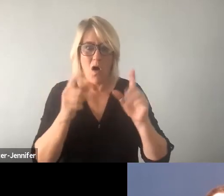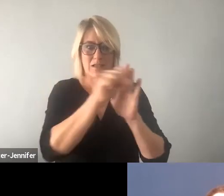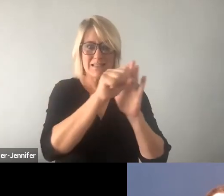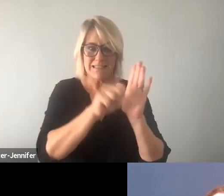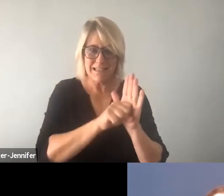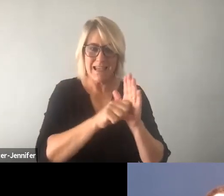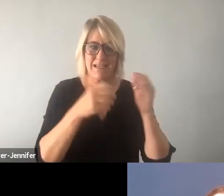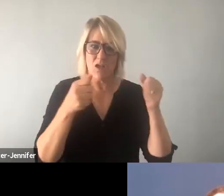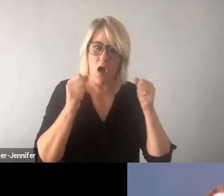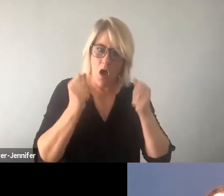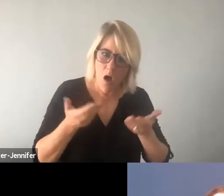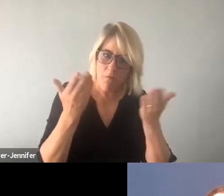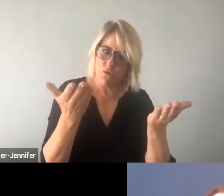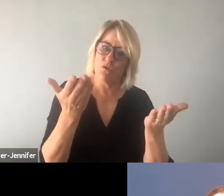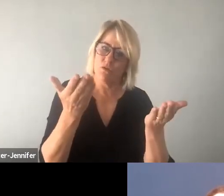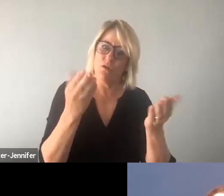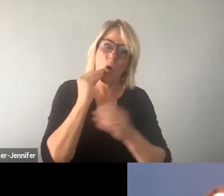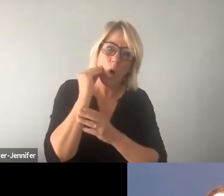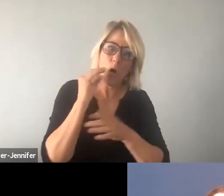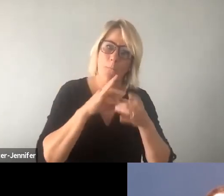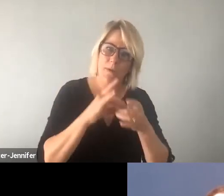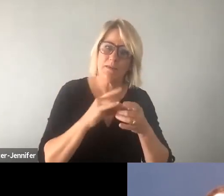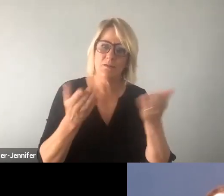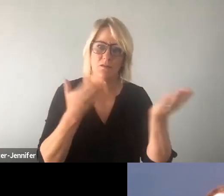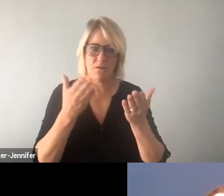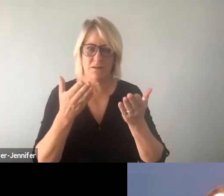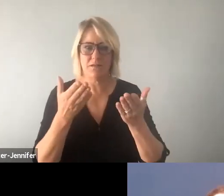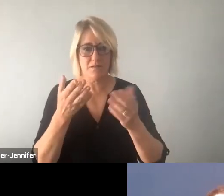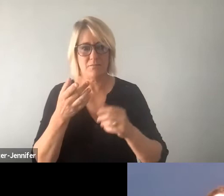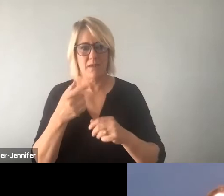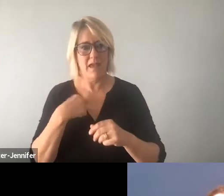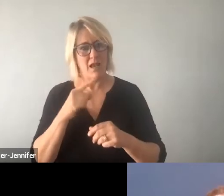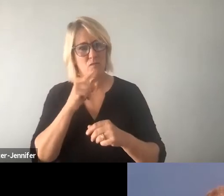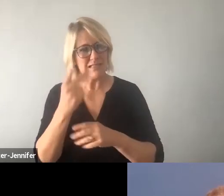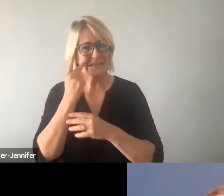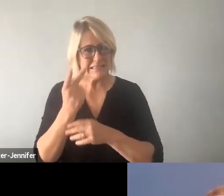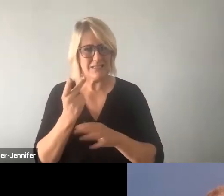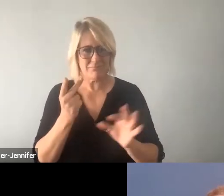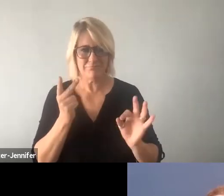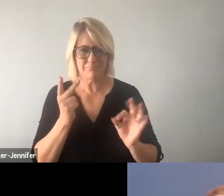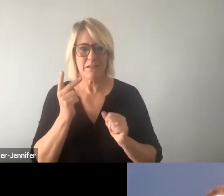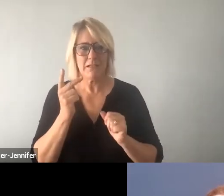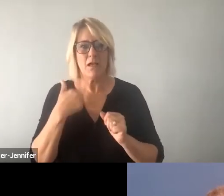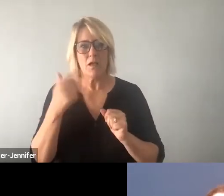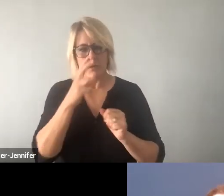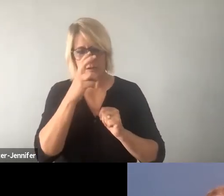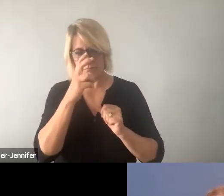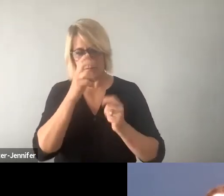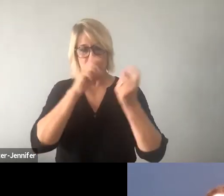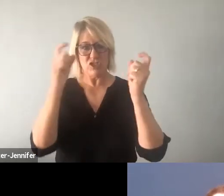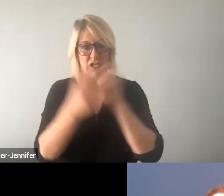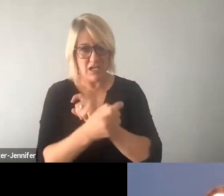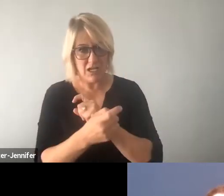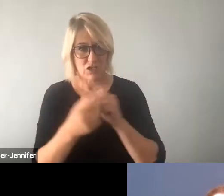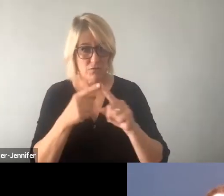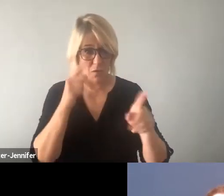home and community-based services, or HCBS. And that's why I've really seen the transformation from